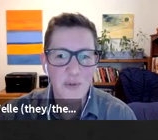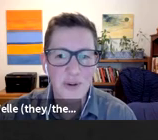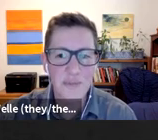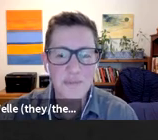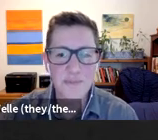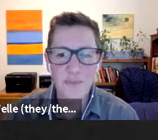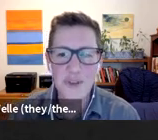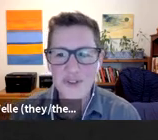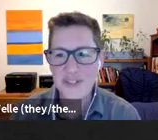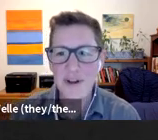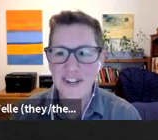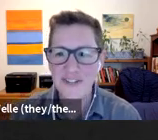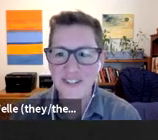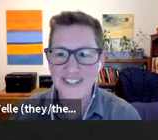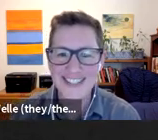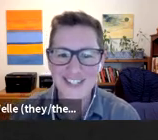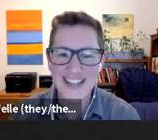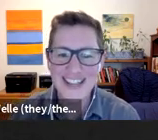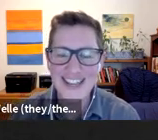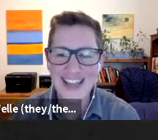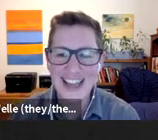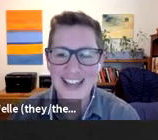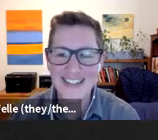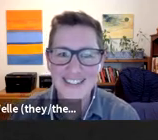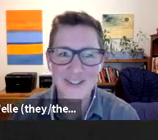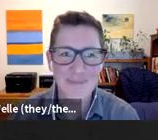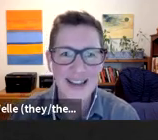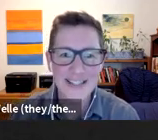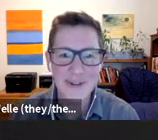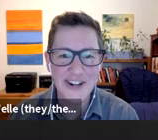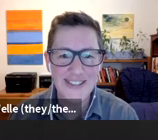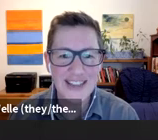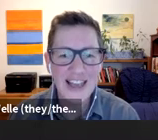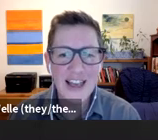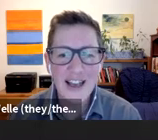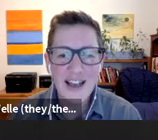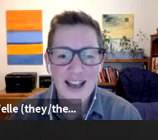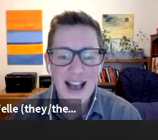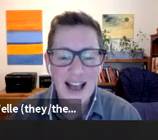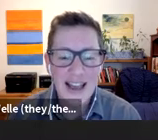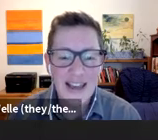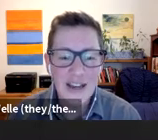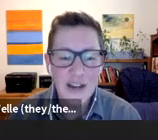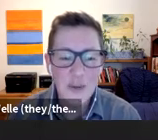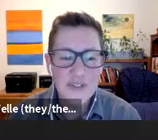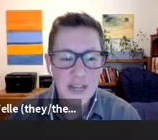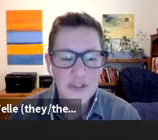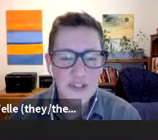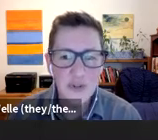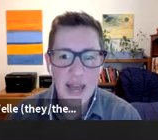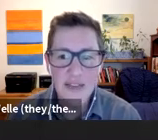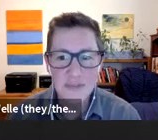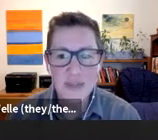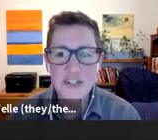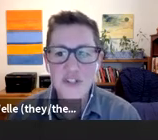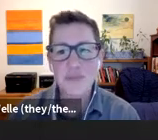about what those small victories can look like and so in my experience i was able